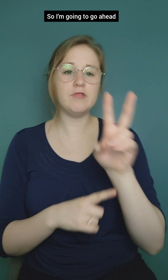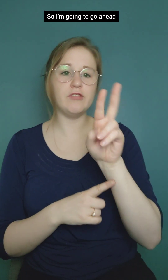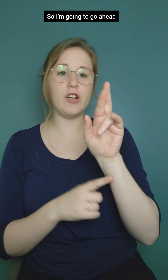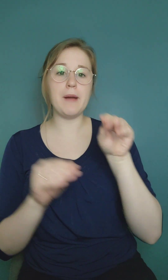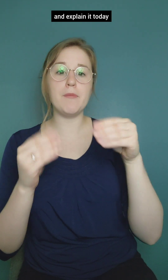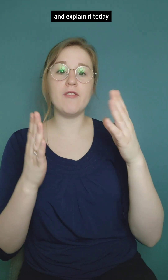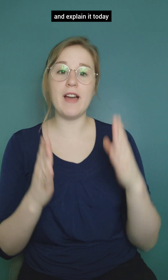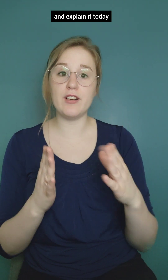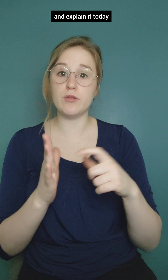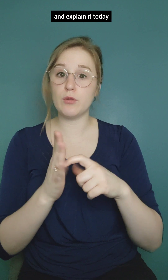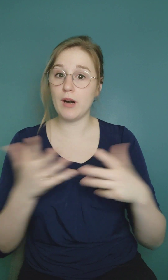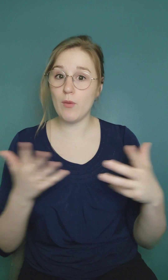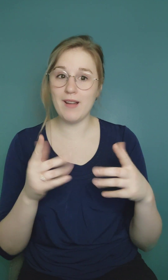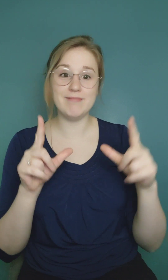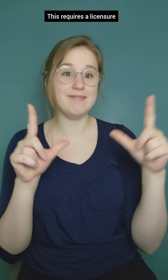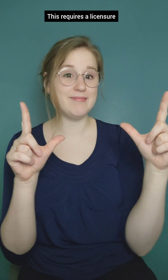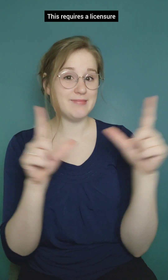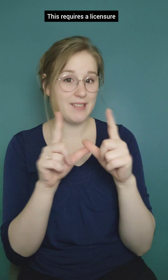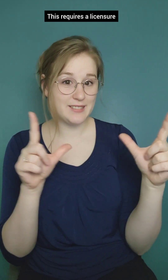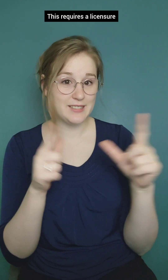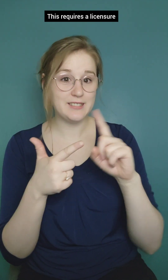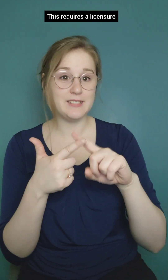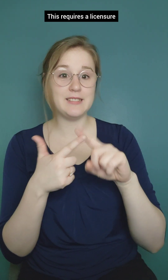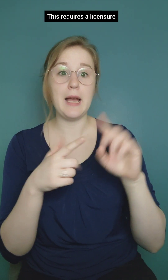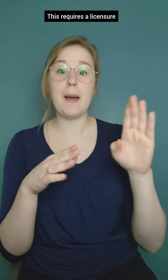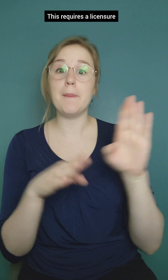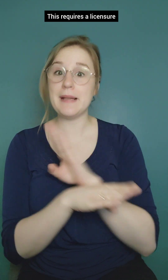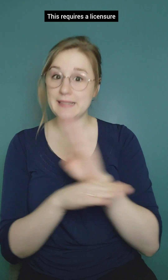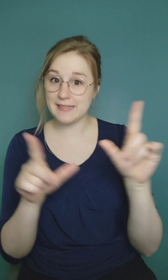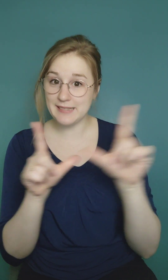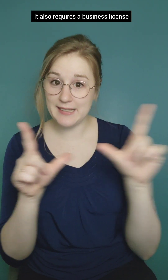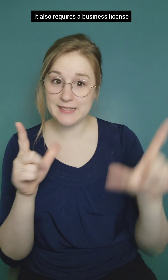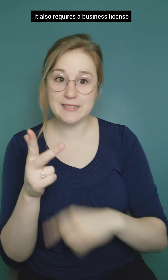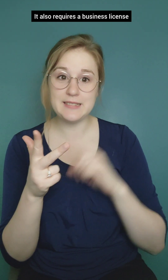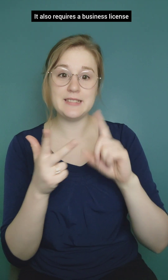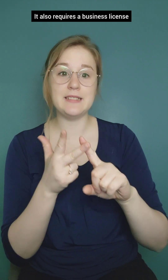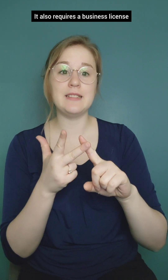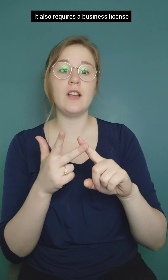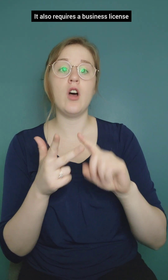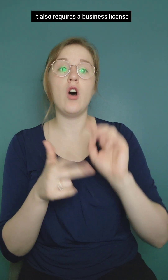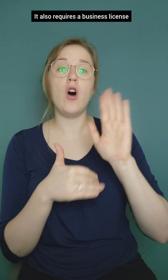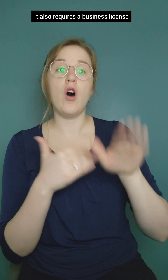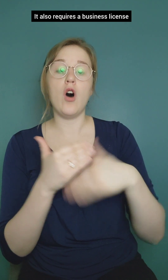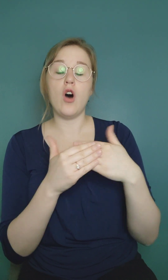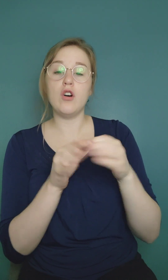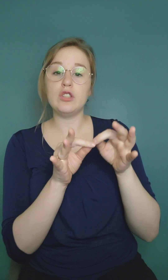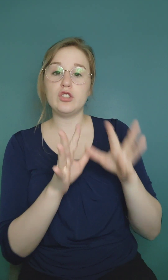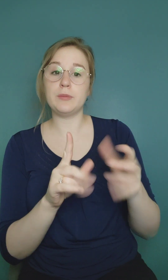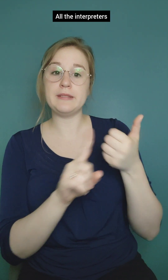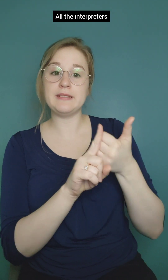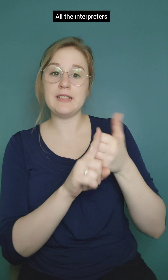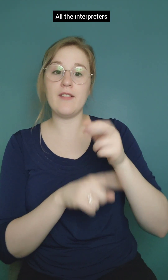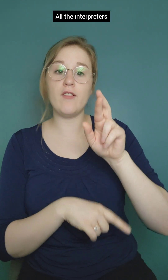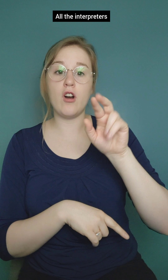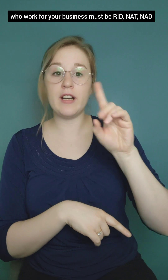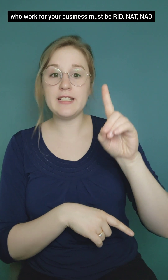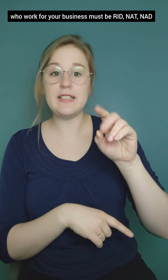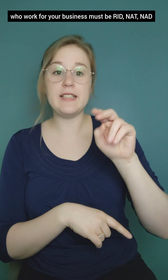ahead and explain it today. This requires a licensure. It also requires a business license. All of the interpreters who work for